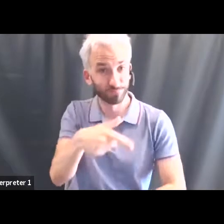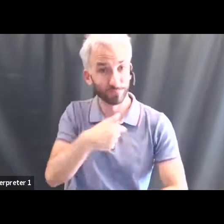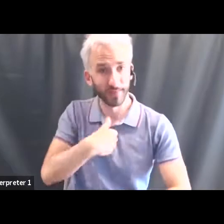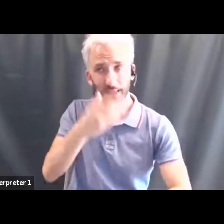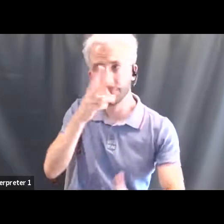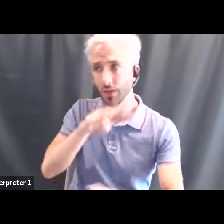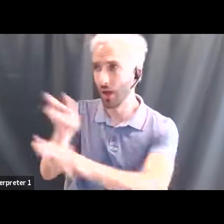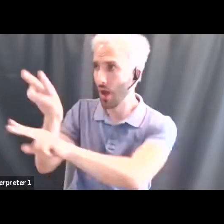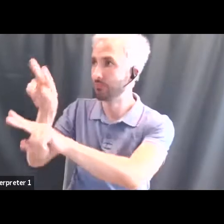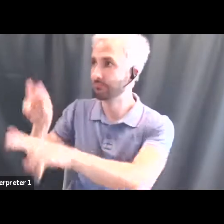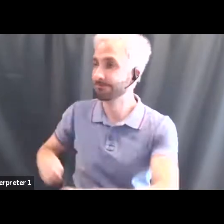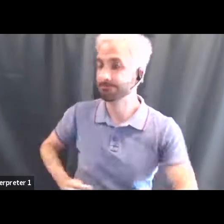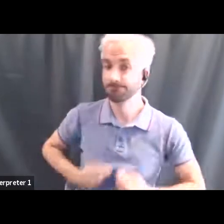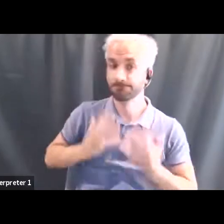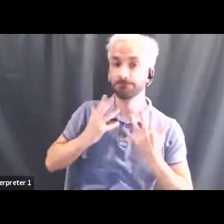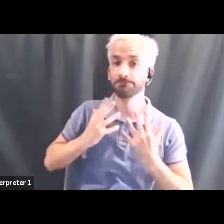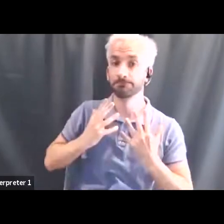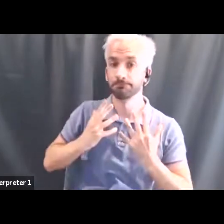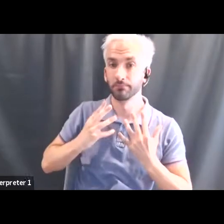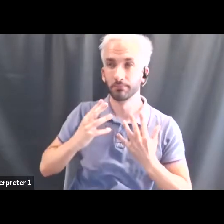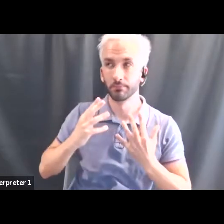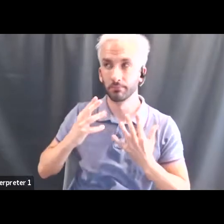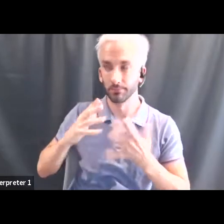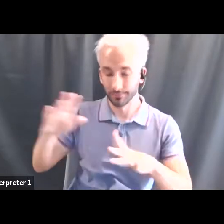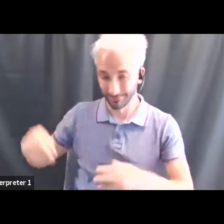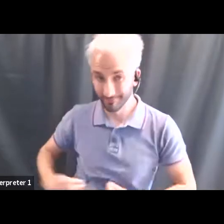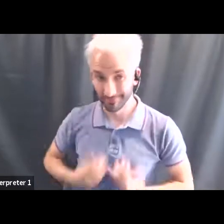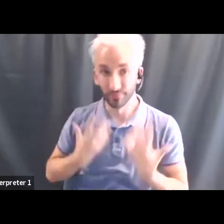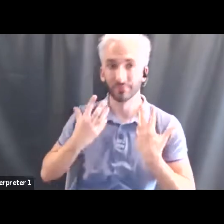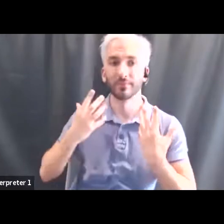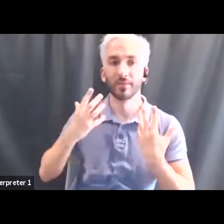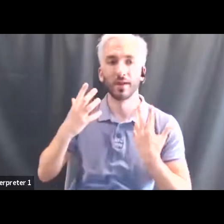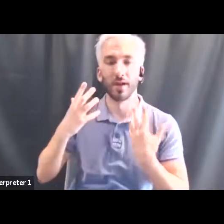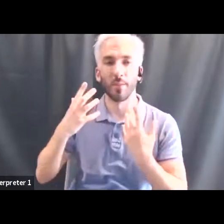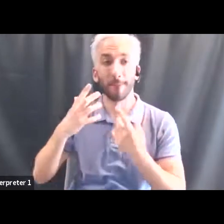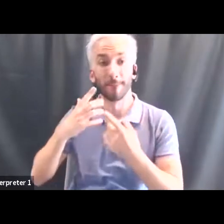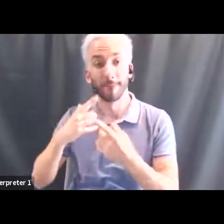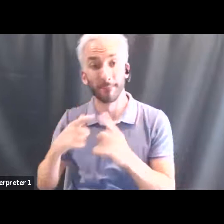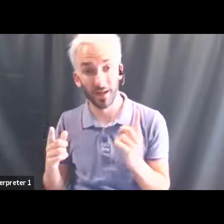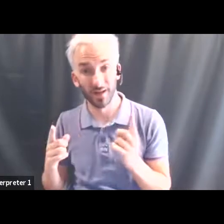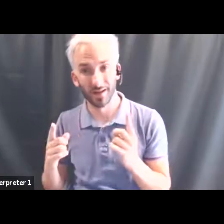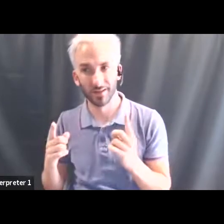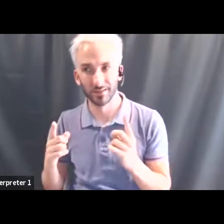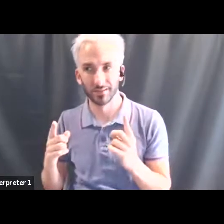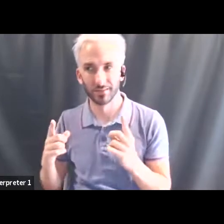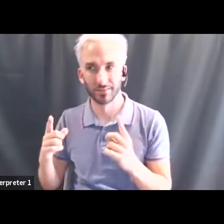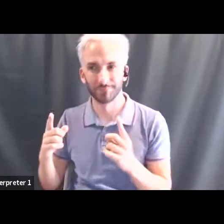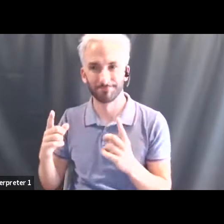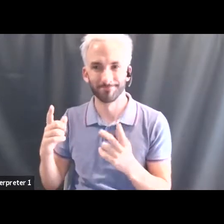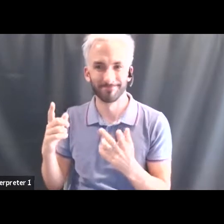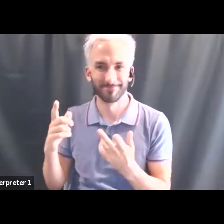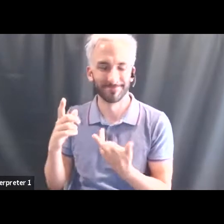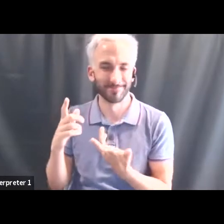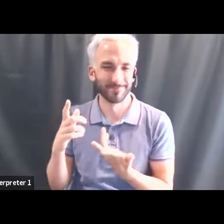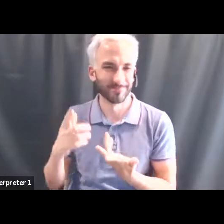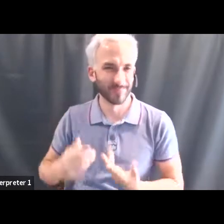in the first place. But unlucky that there's a need to be galvanized in the first